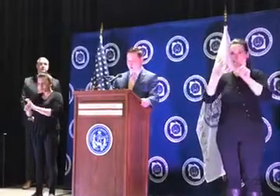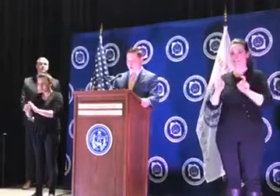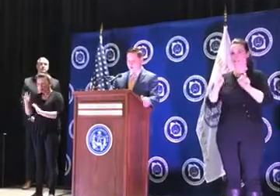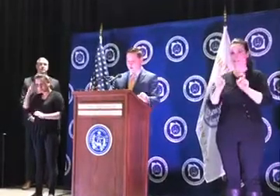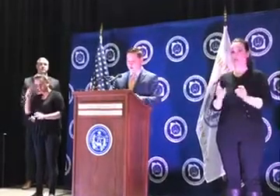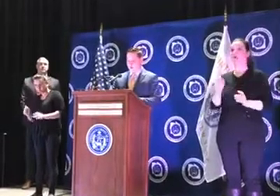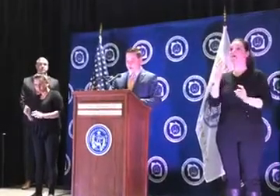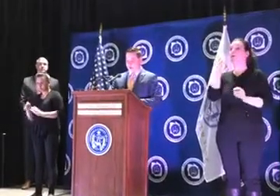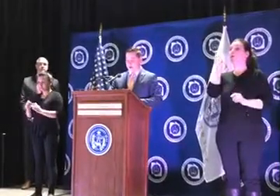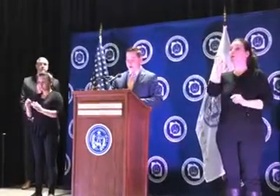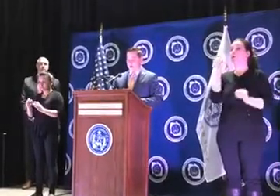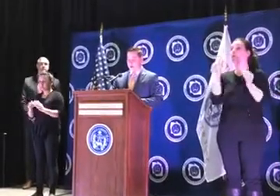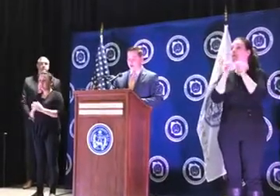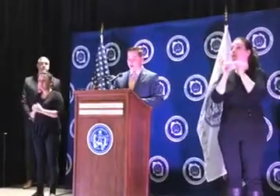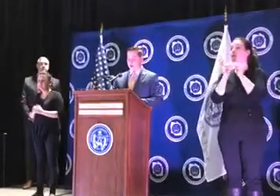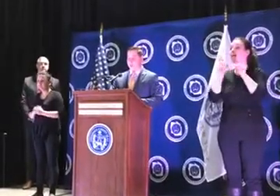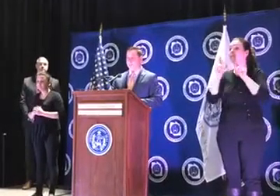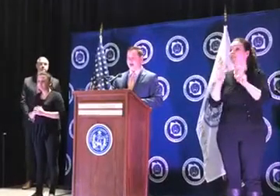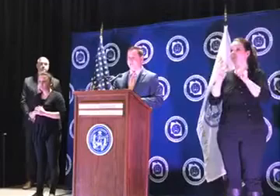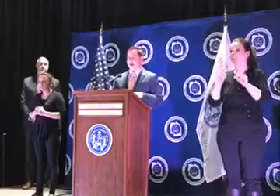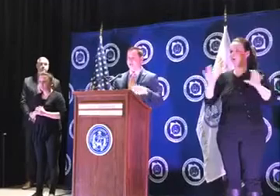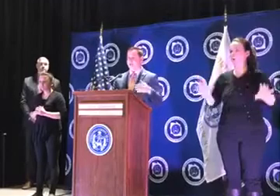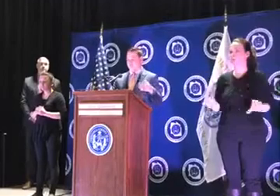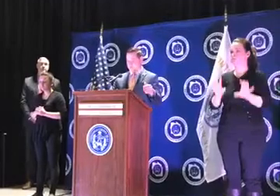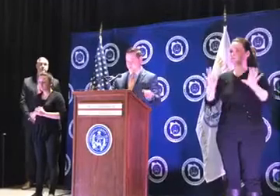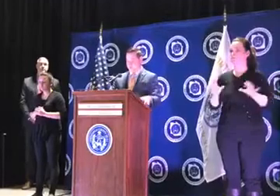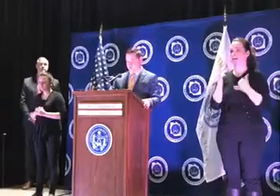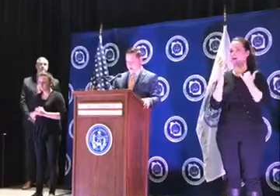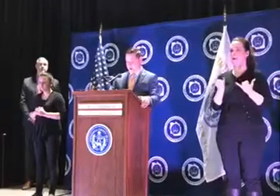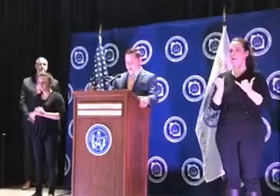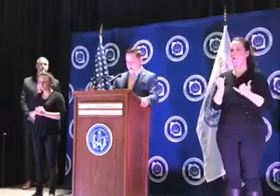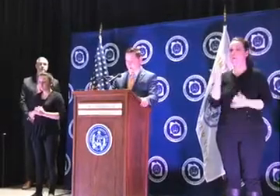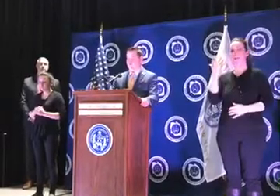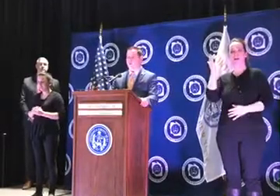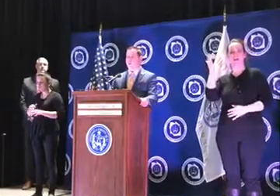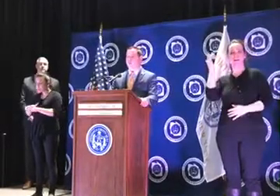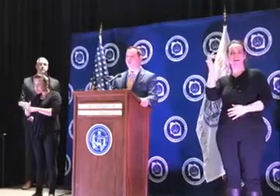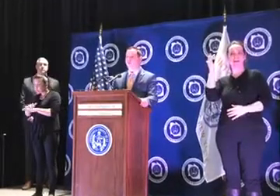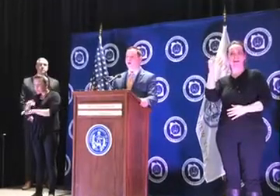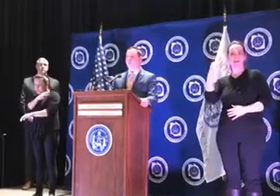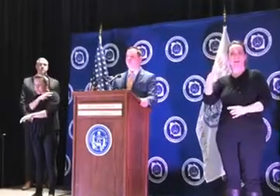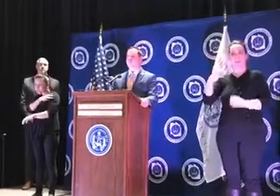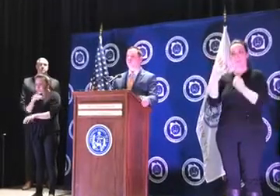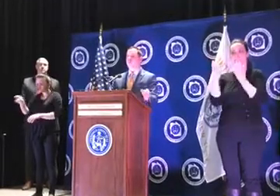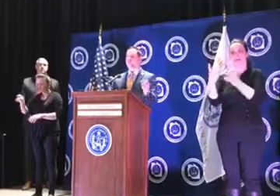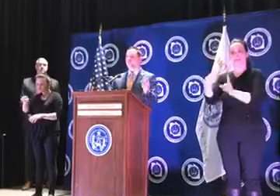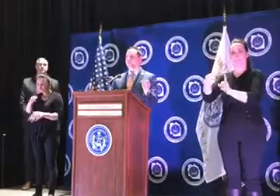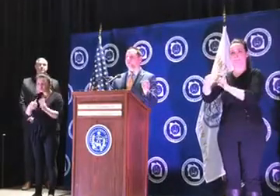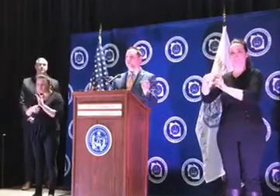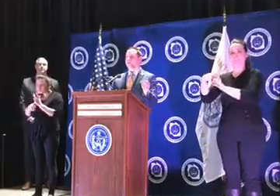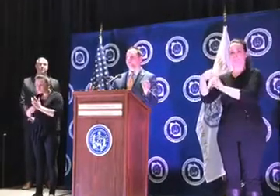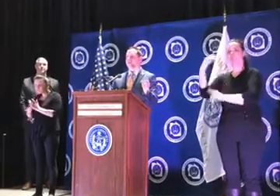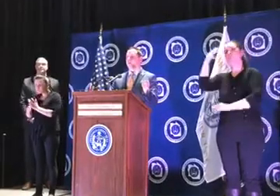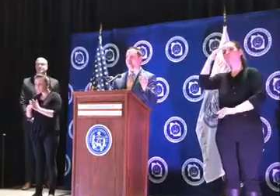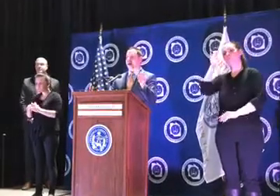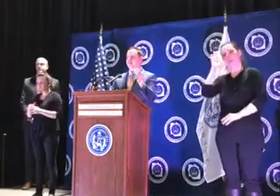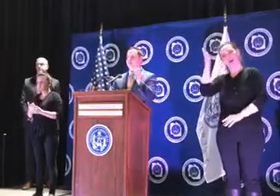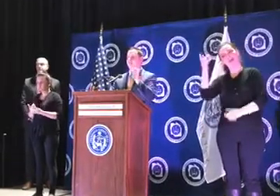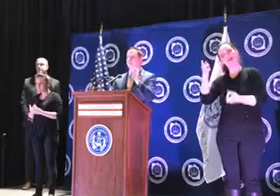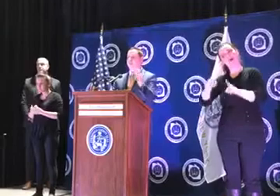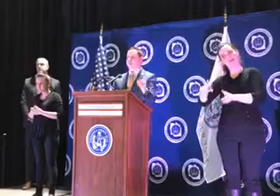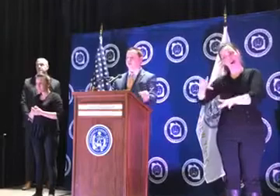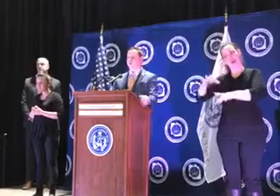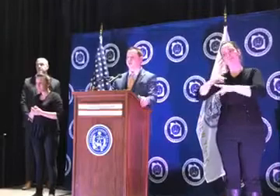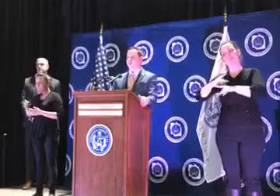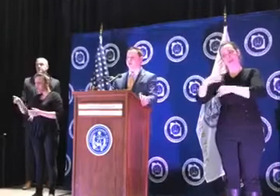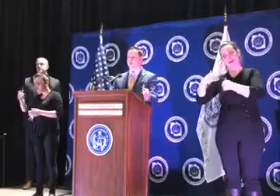communities. Because of that, we're getting back positives, and we knew we would. We will see more positives